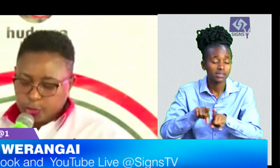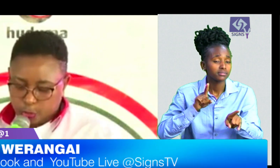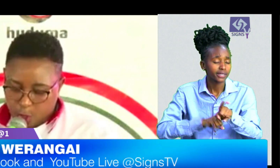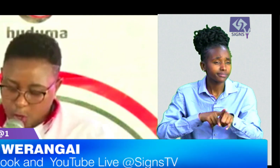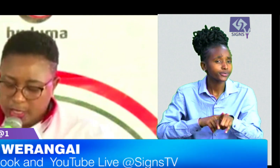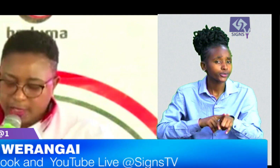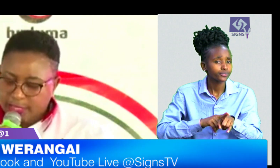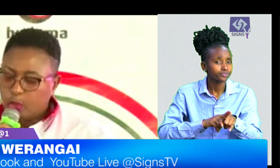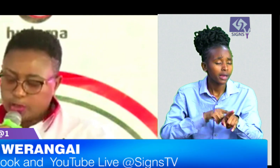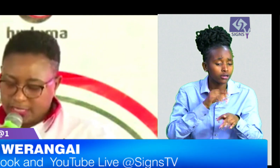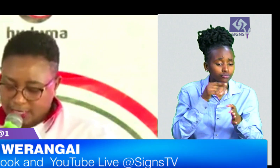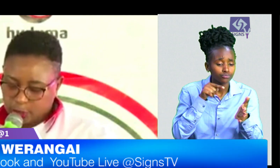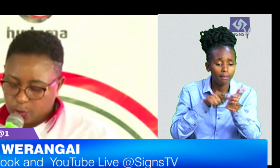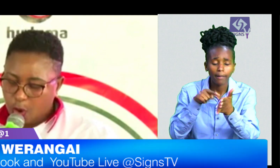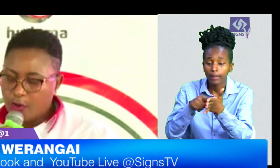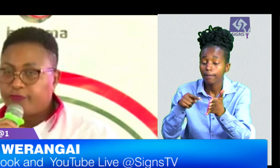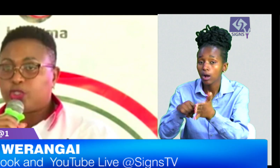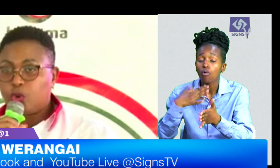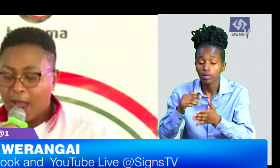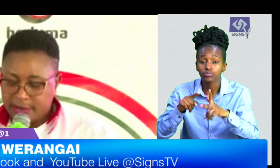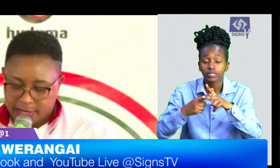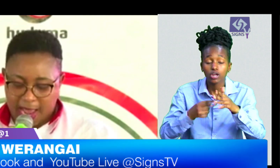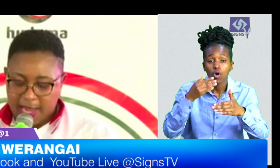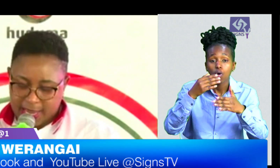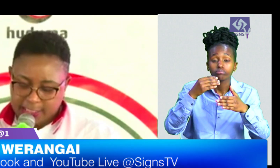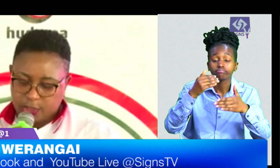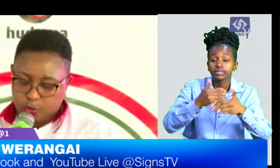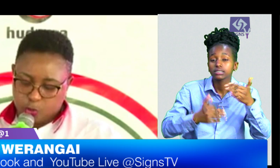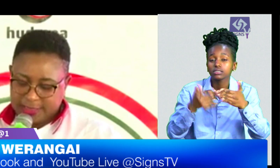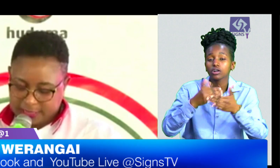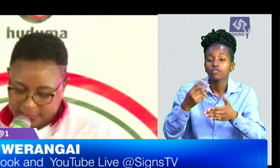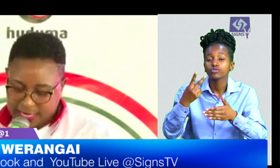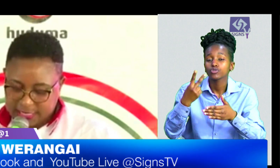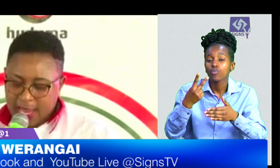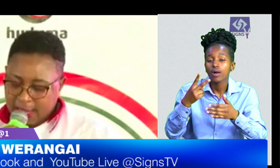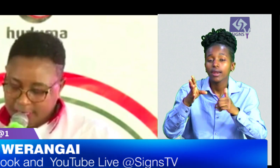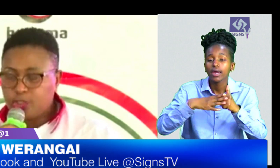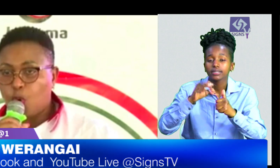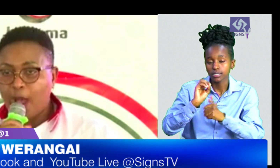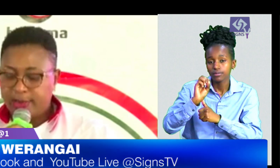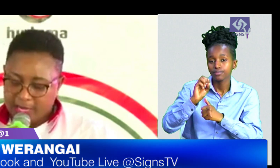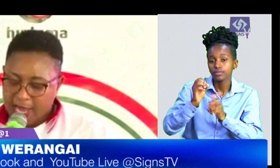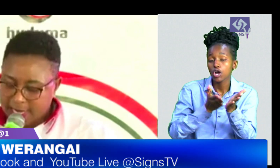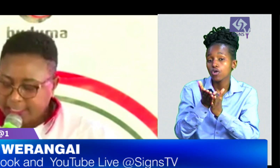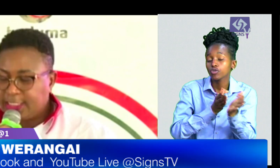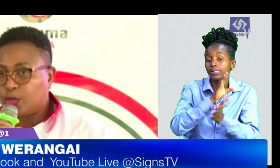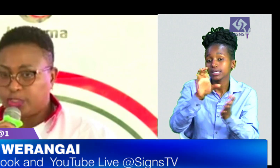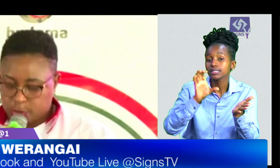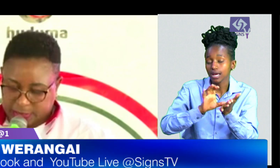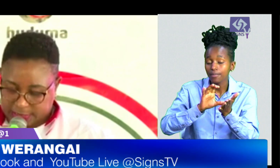to roll the construction of 290 Huduma centers in 290